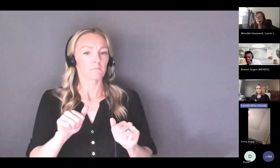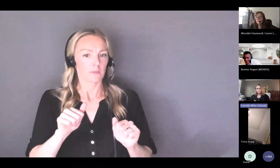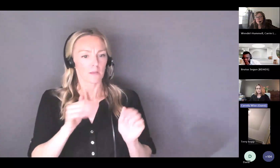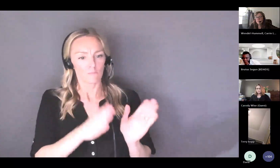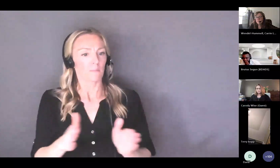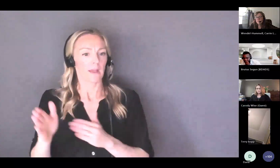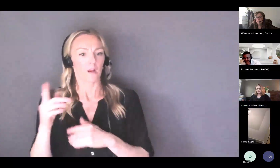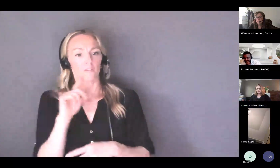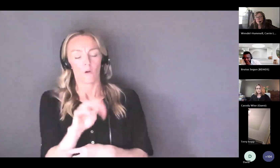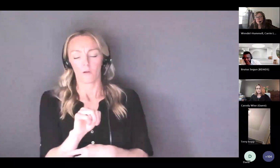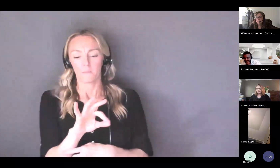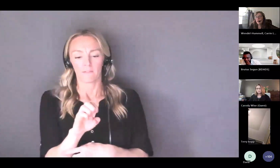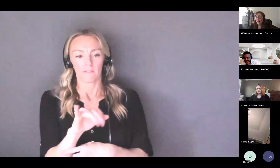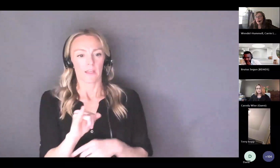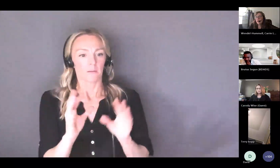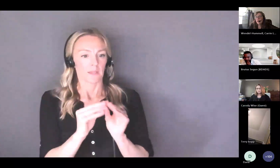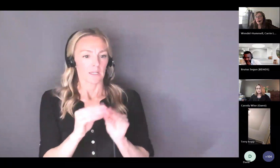meeting?